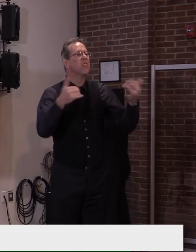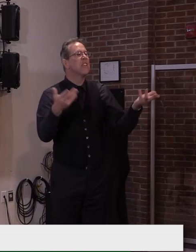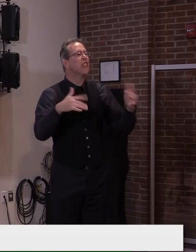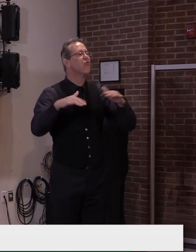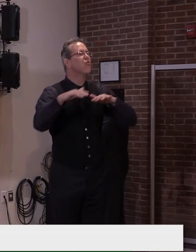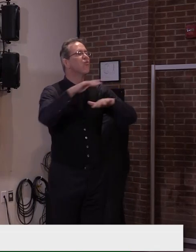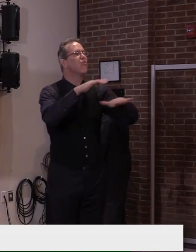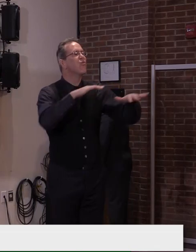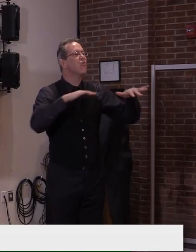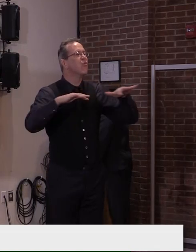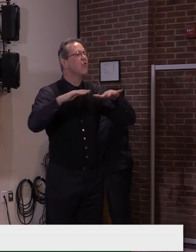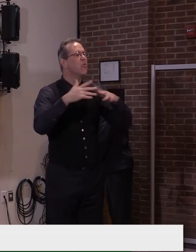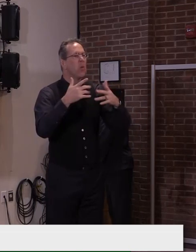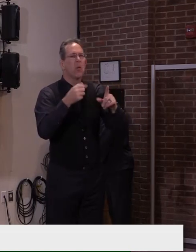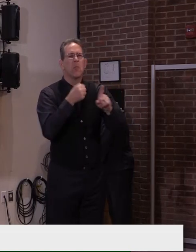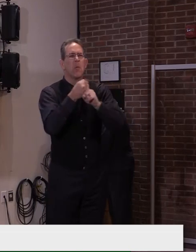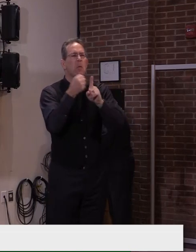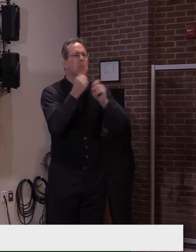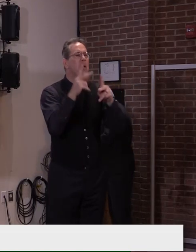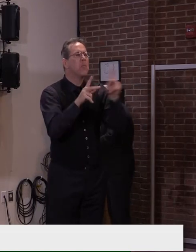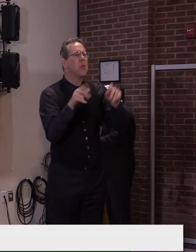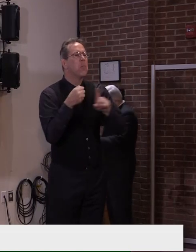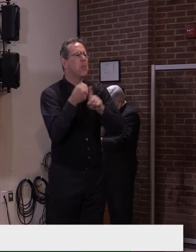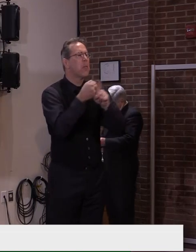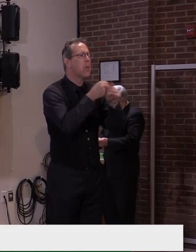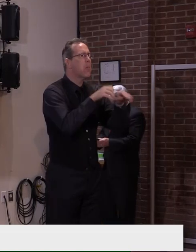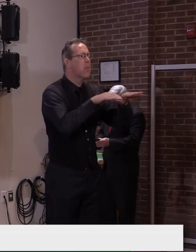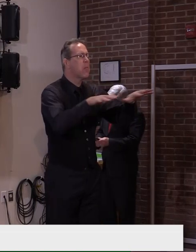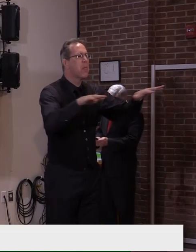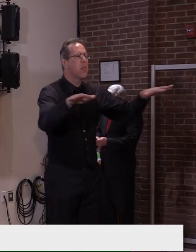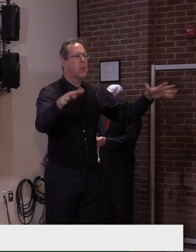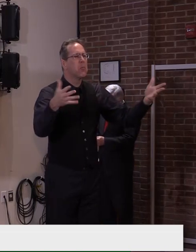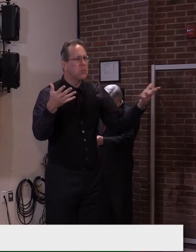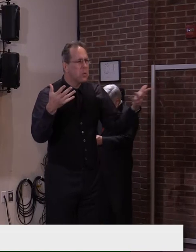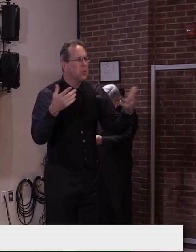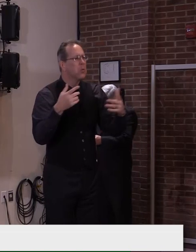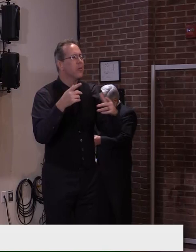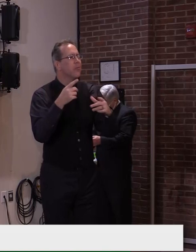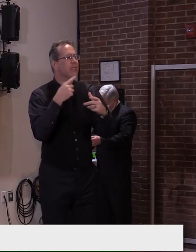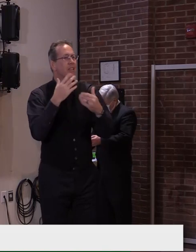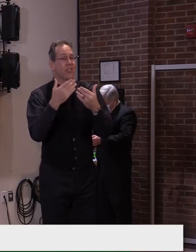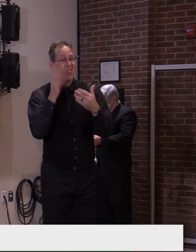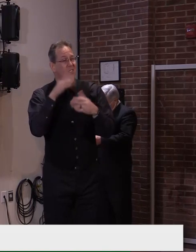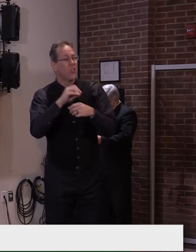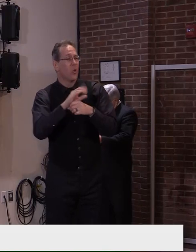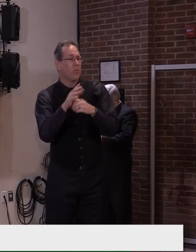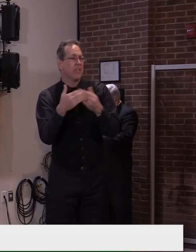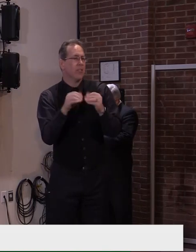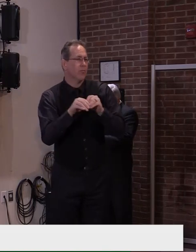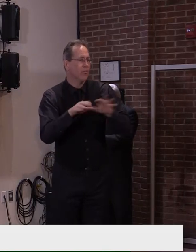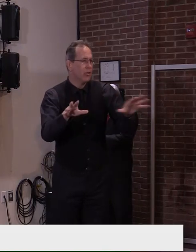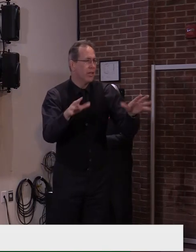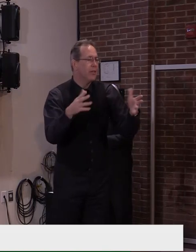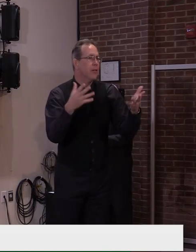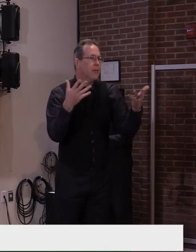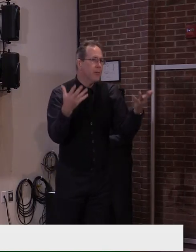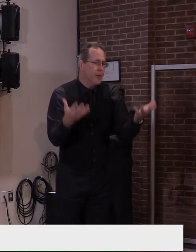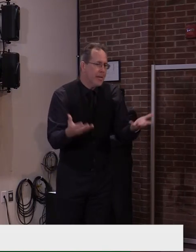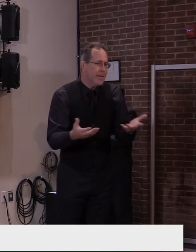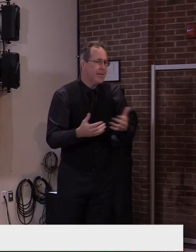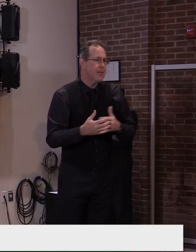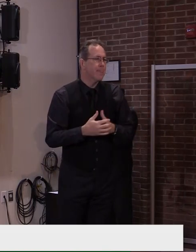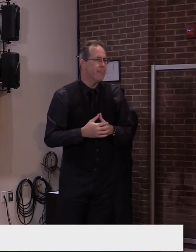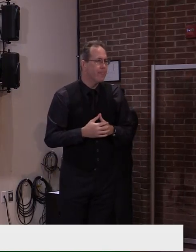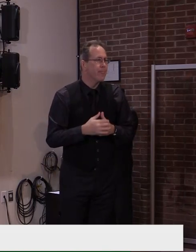people than probably any other variant has done. So some people do look at that as a little bit of a